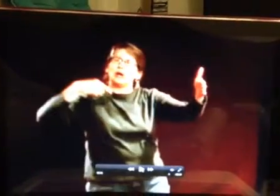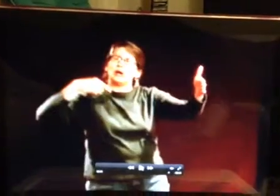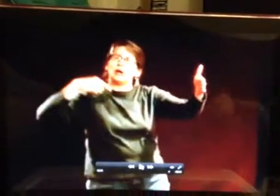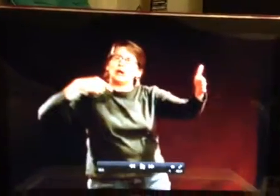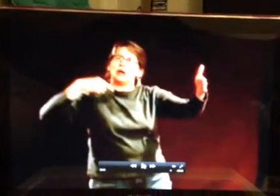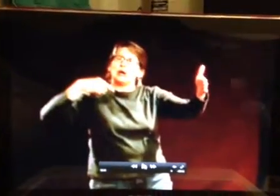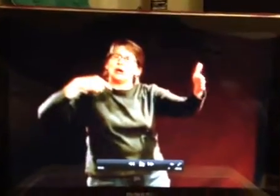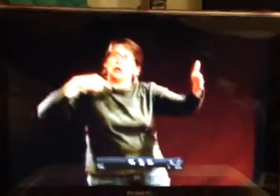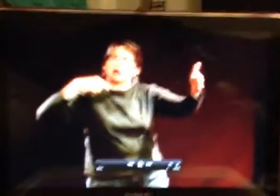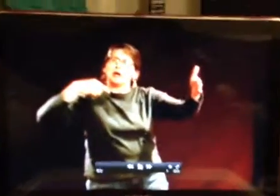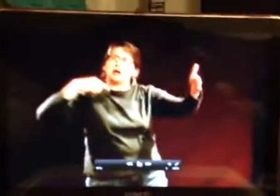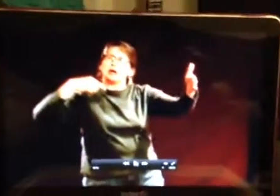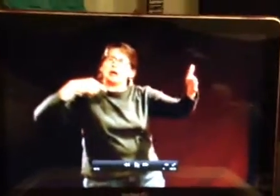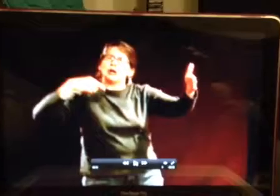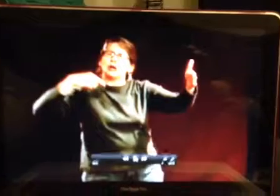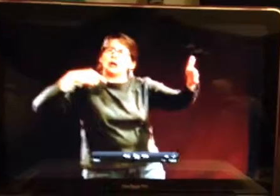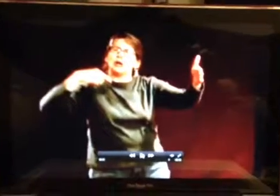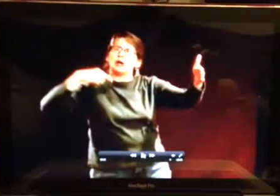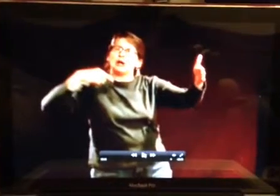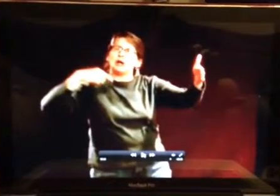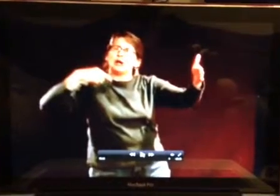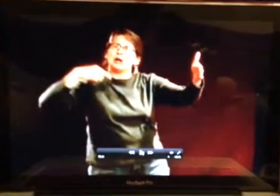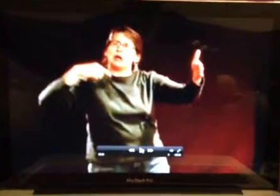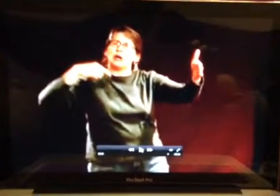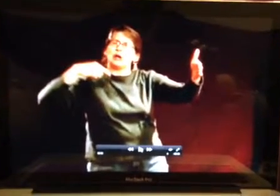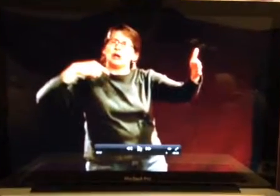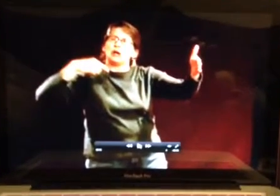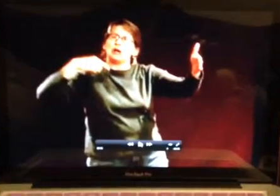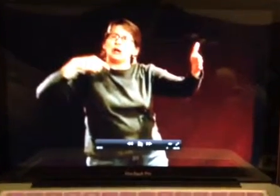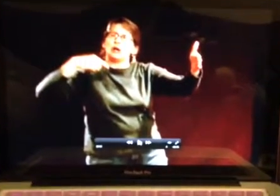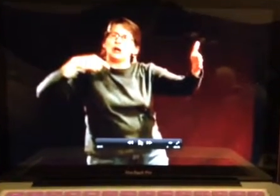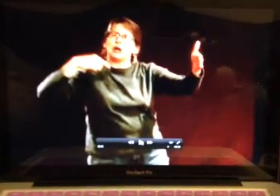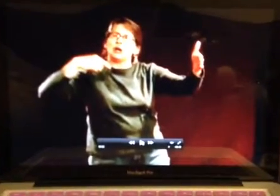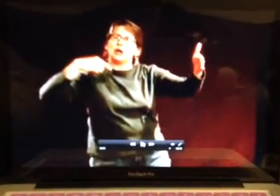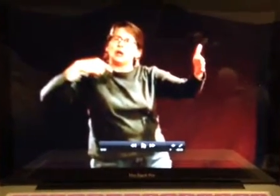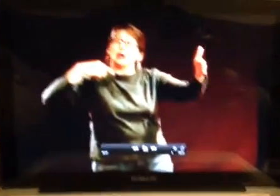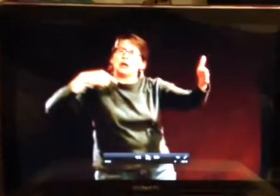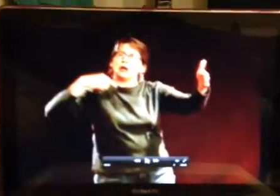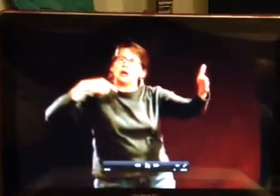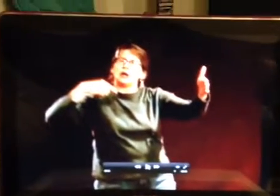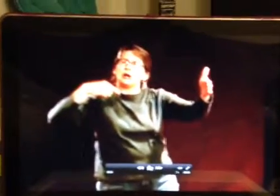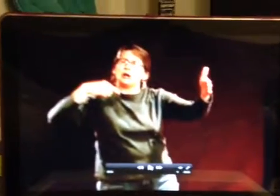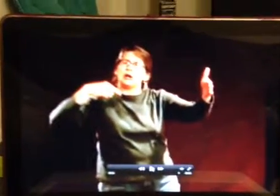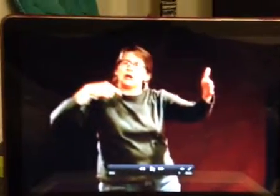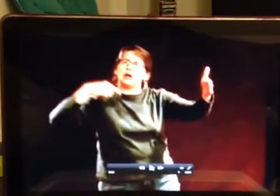So it was such a struggle that day, and my knees hurt from kneeling